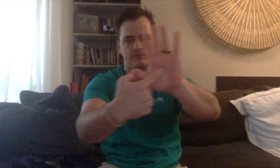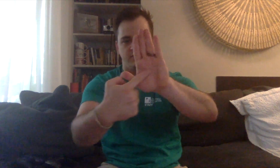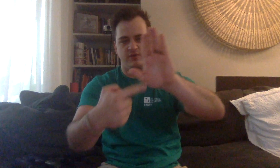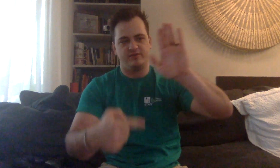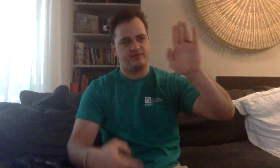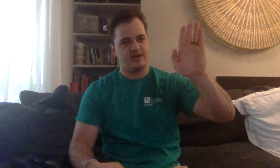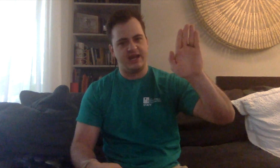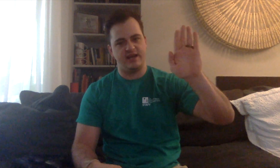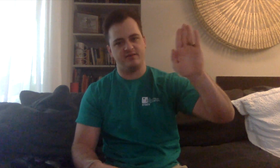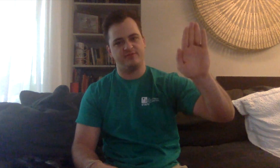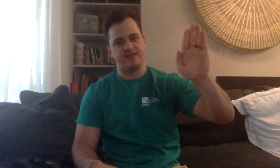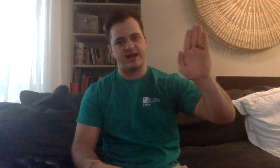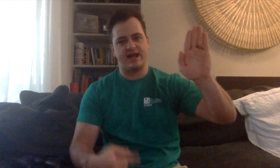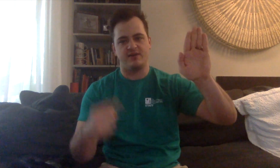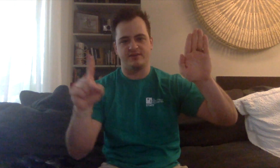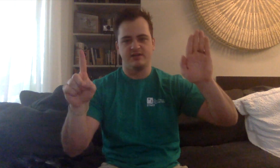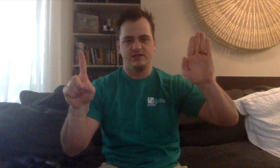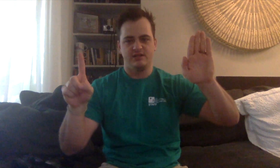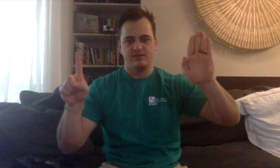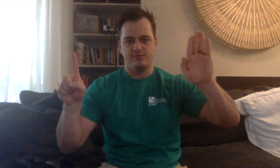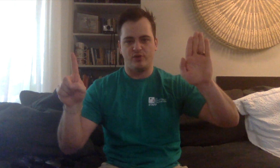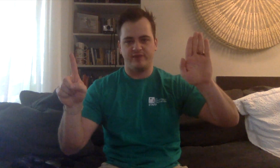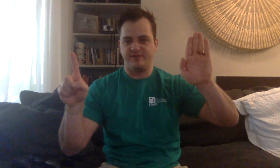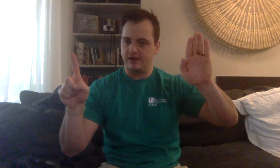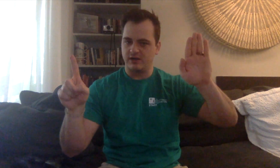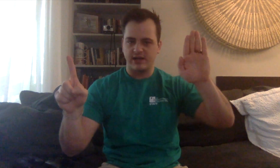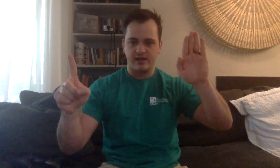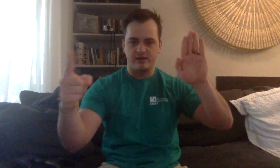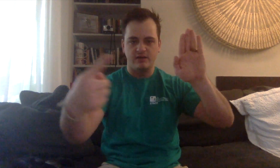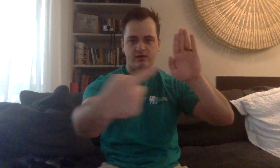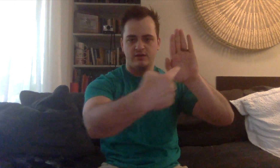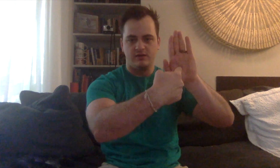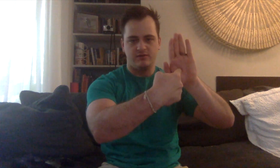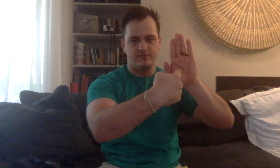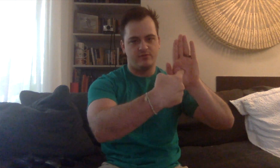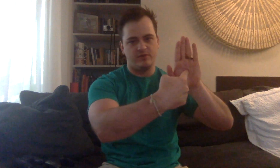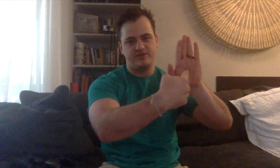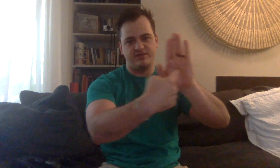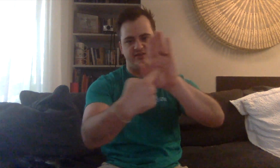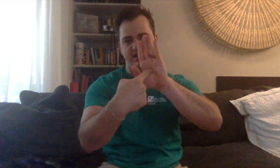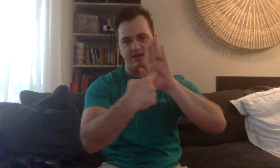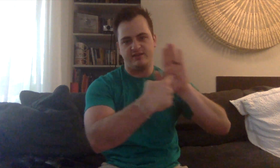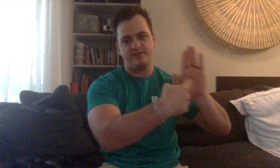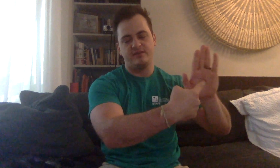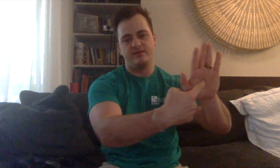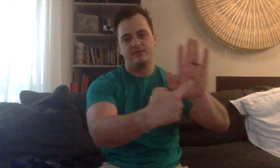Remember, it's just a hand flat out, pointing finger again, for which it stands.